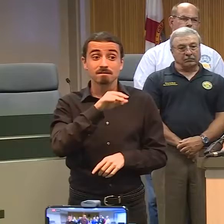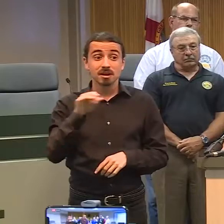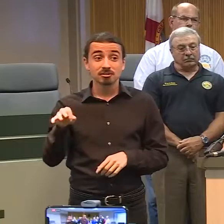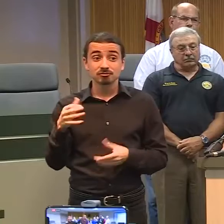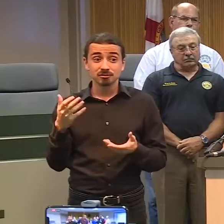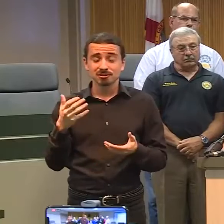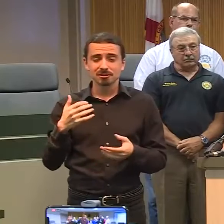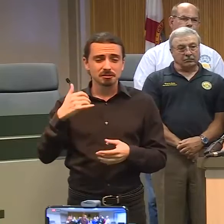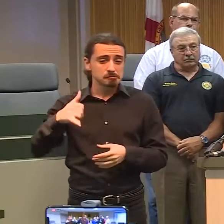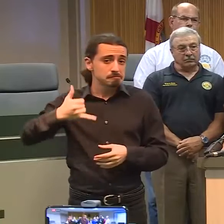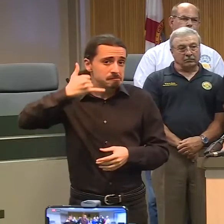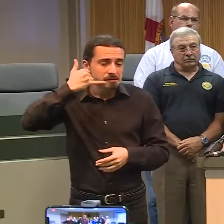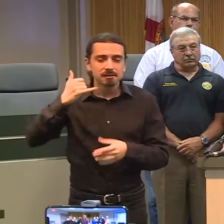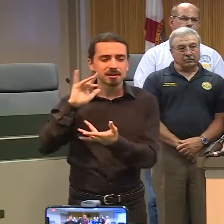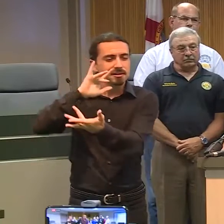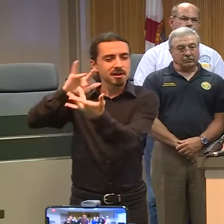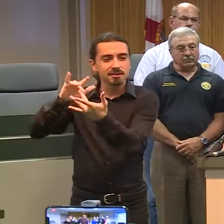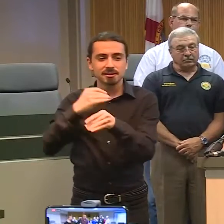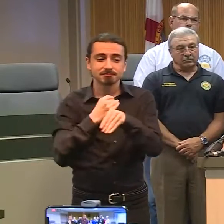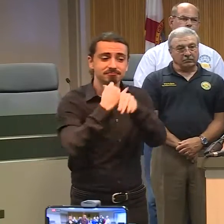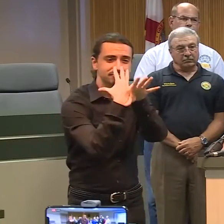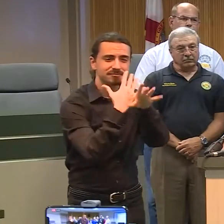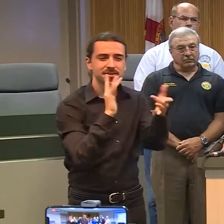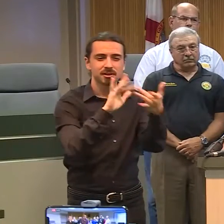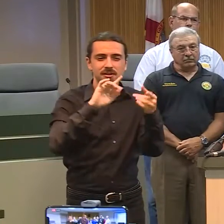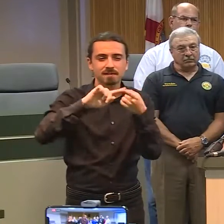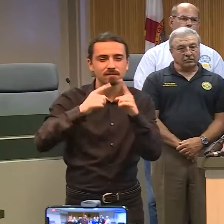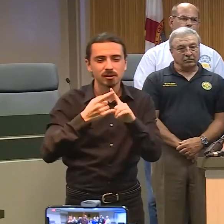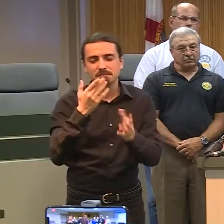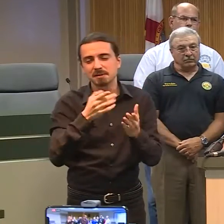member or a friend that doesn't do social media, or even maybe